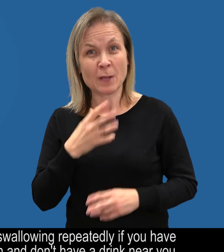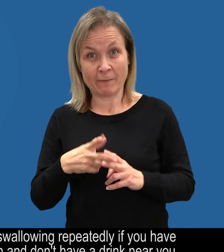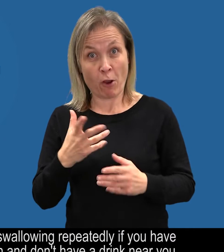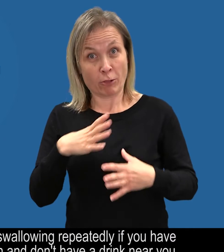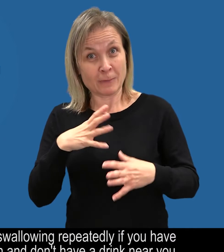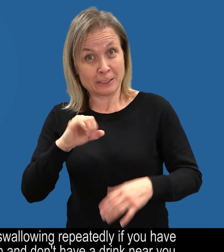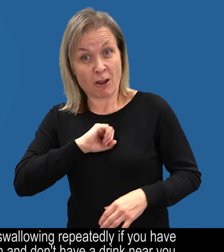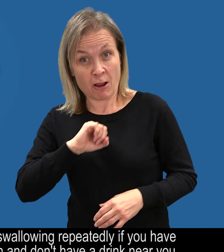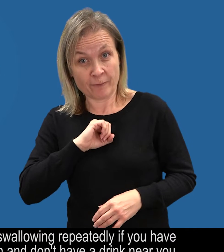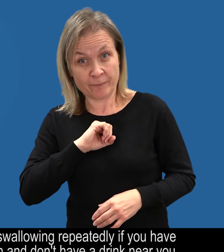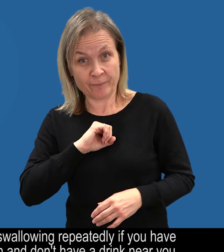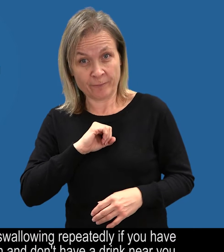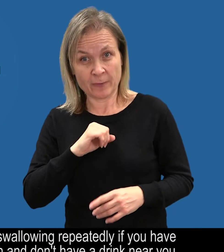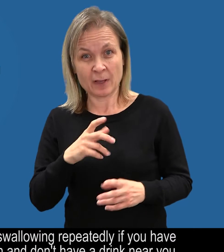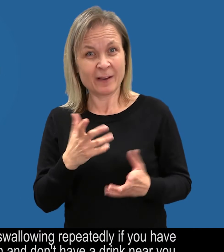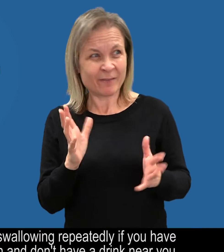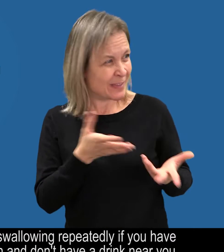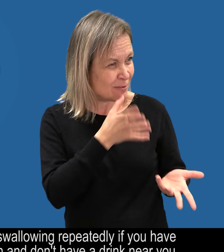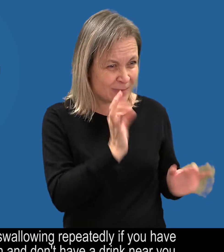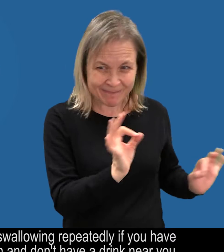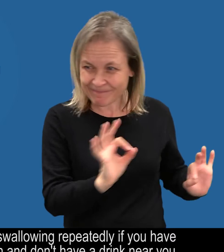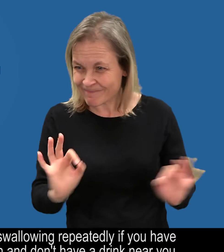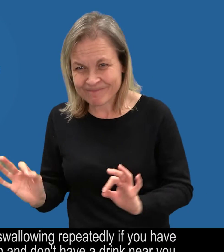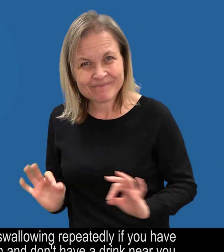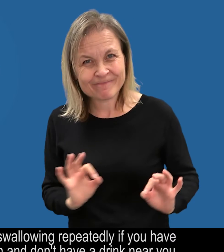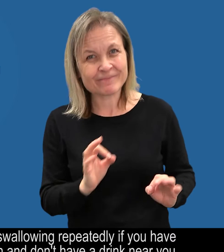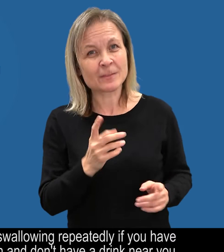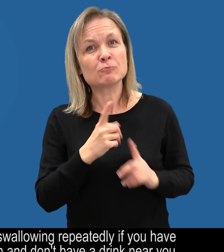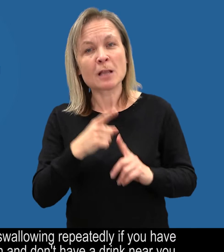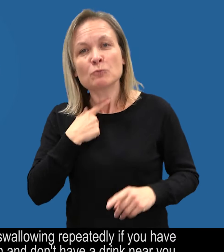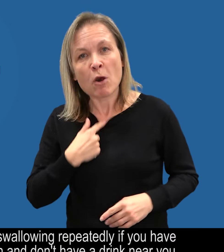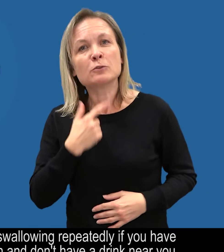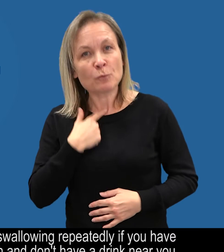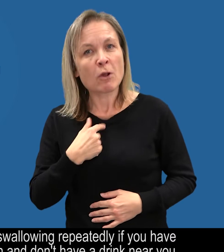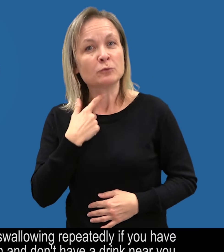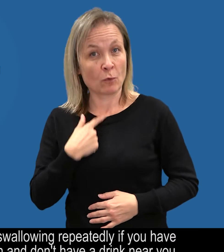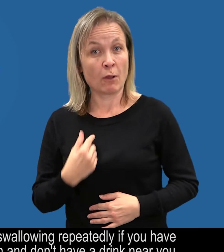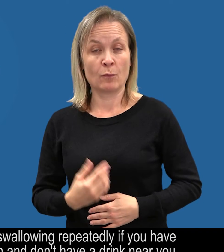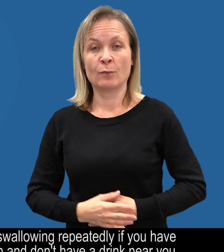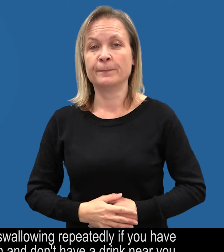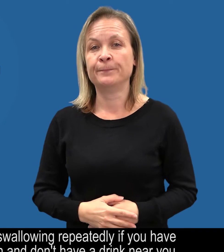Try swallowing repeatedly if you have a cough and don't have a drink near you.